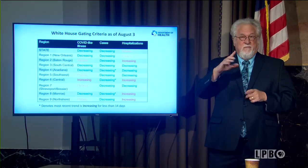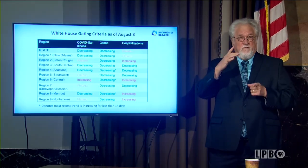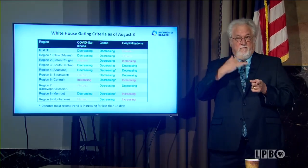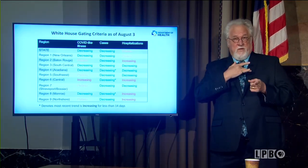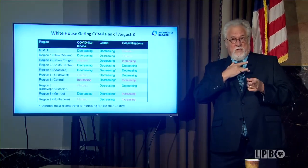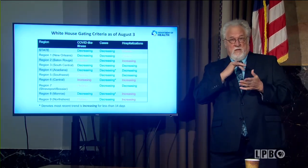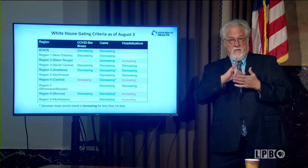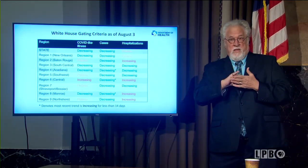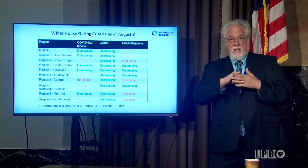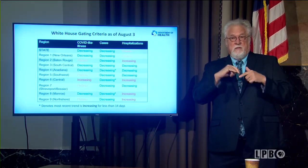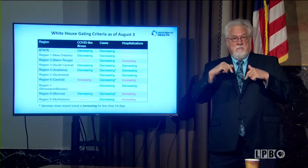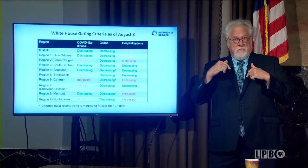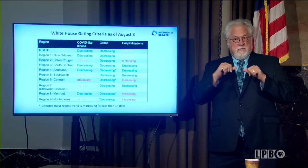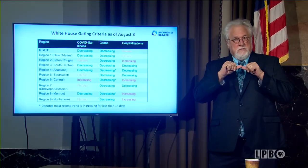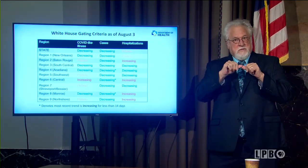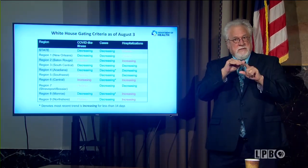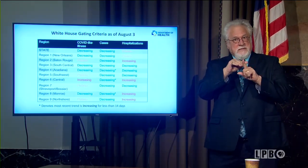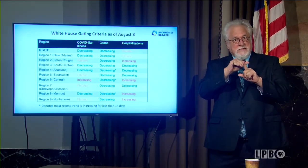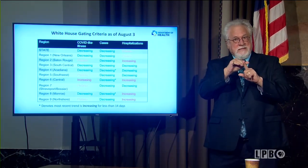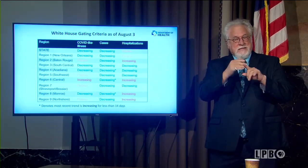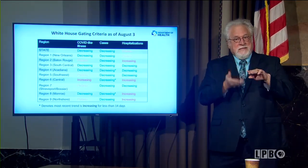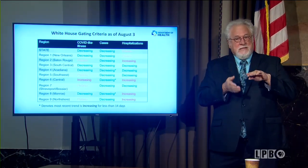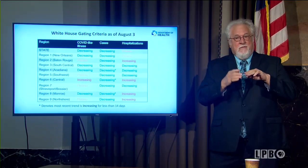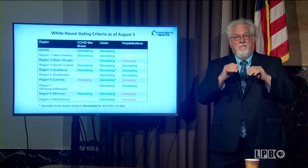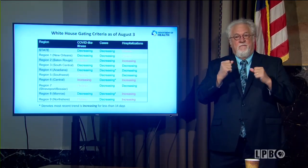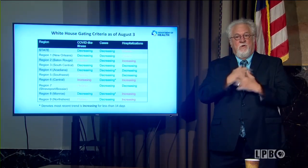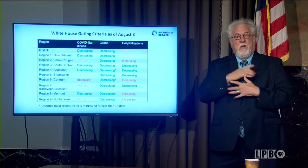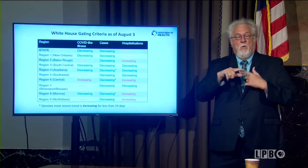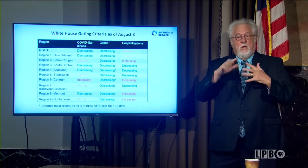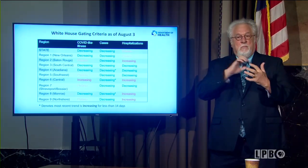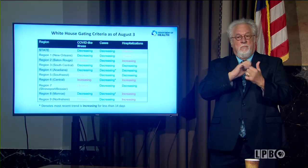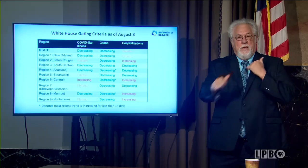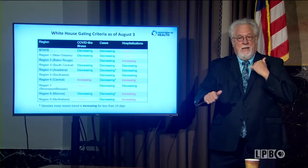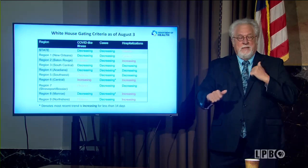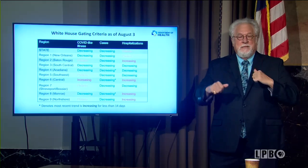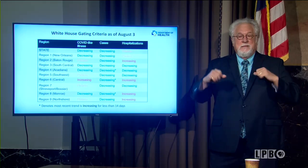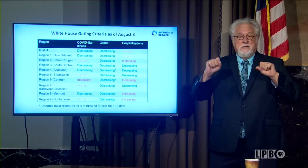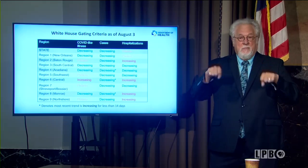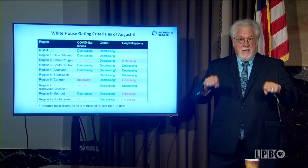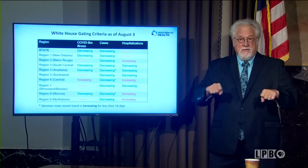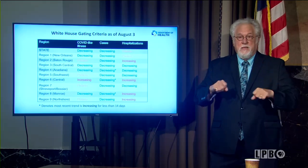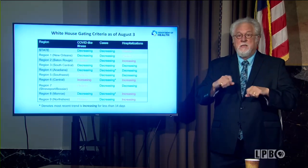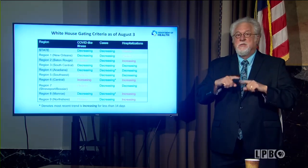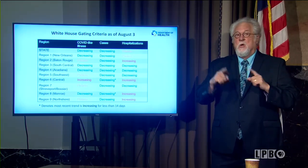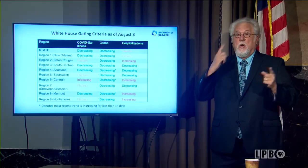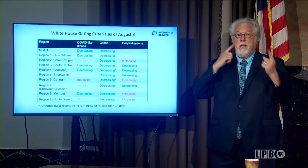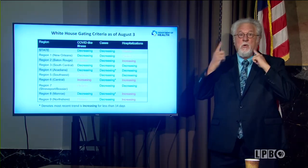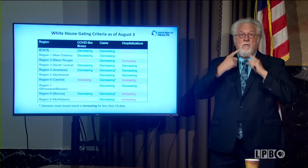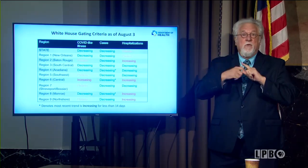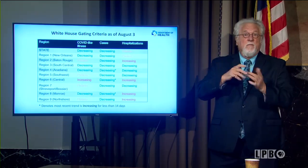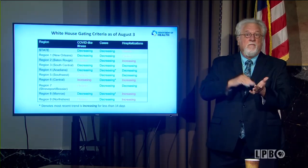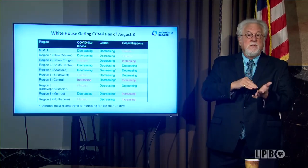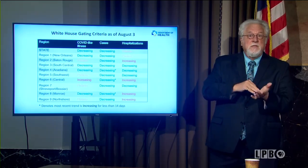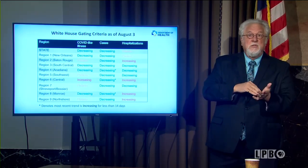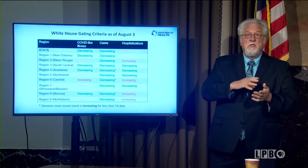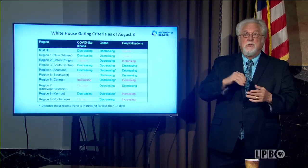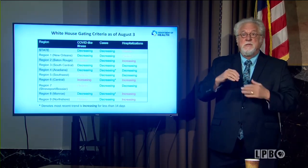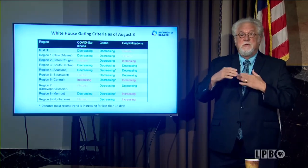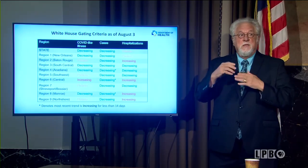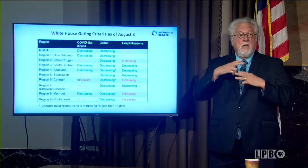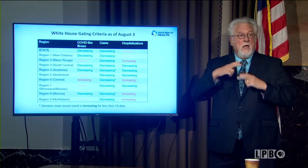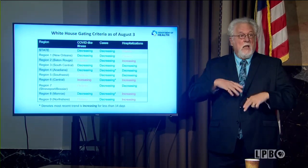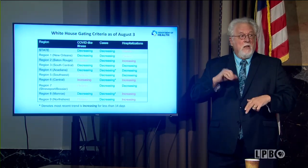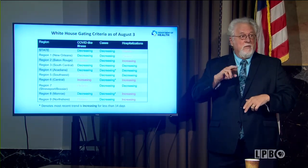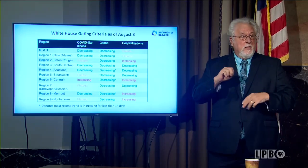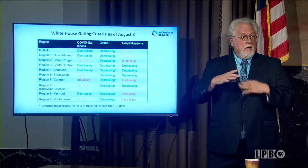concerned for some time about exceeding capacity. And in fact, hearing from physicians and leaders, healthcare leaders